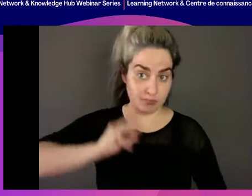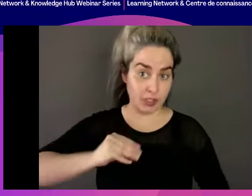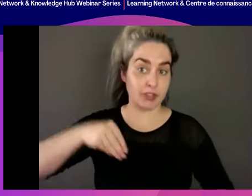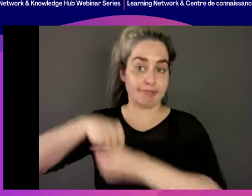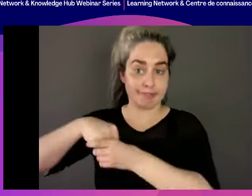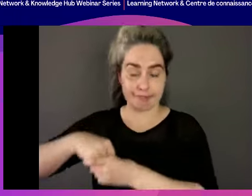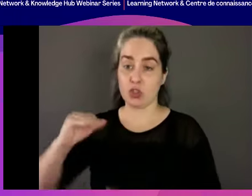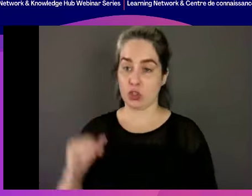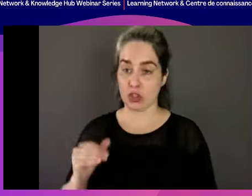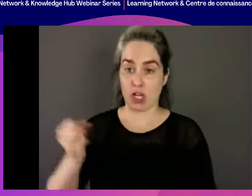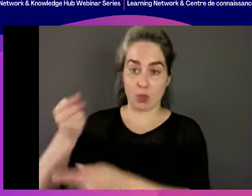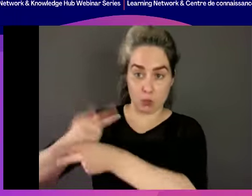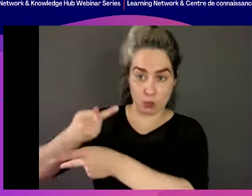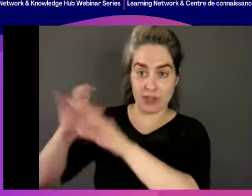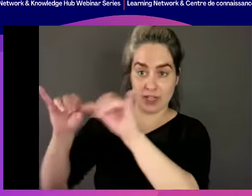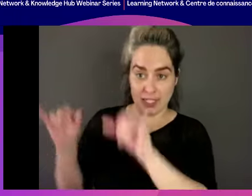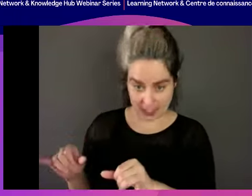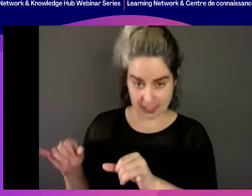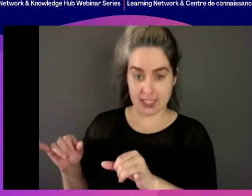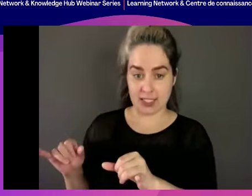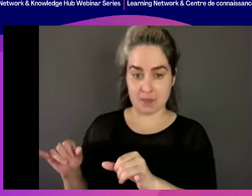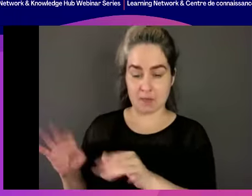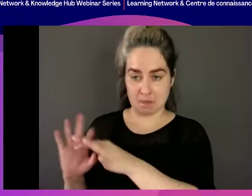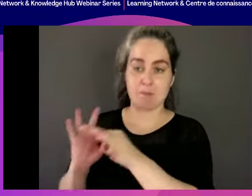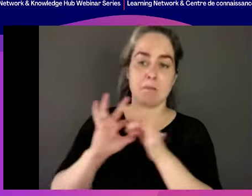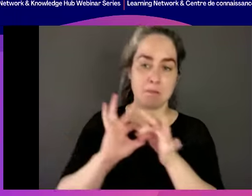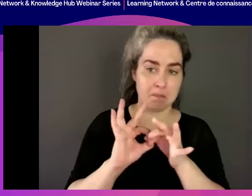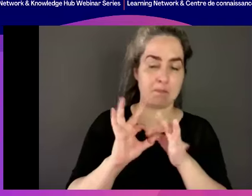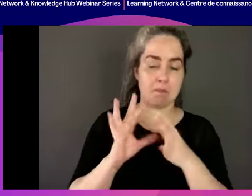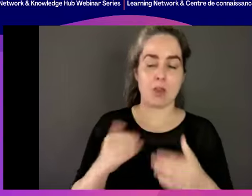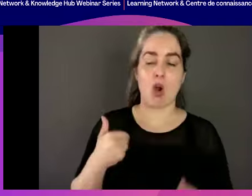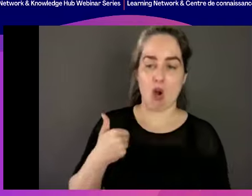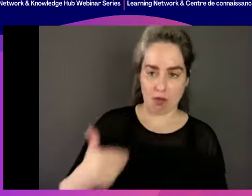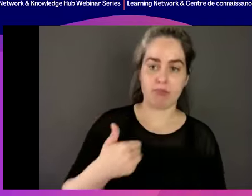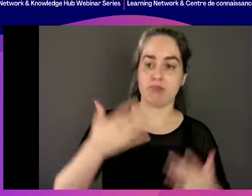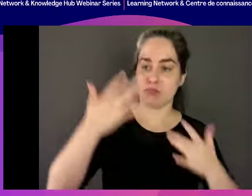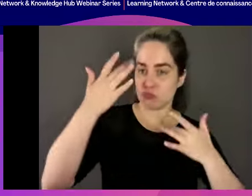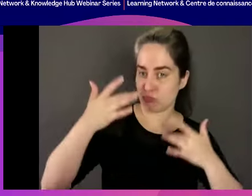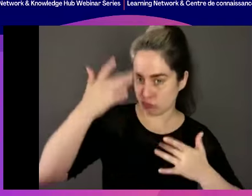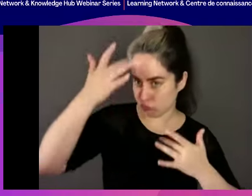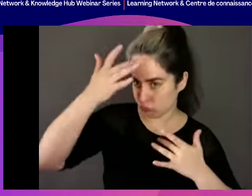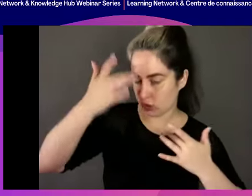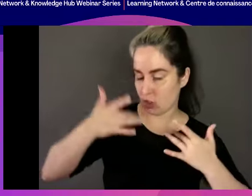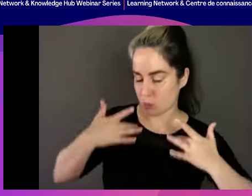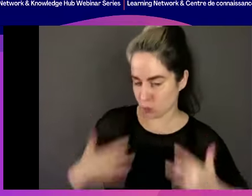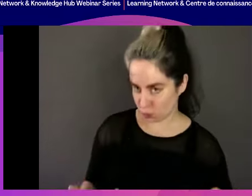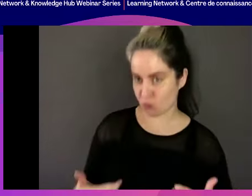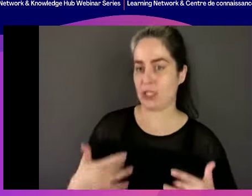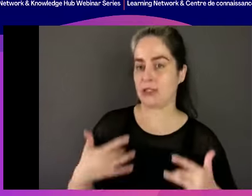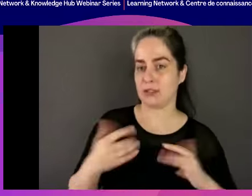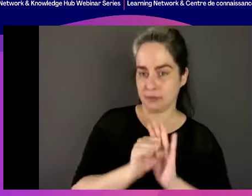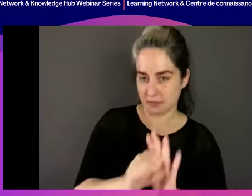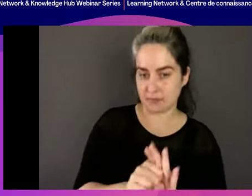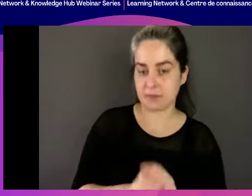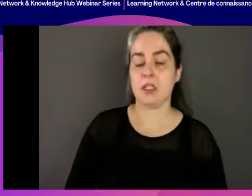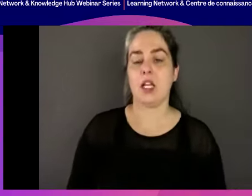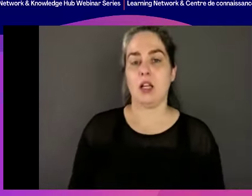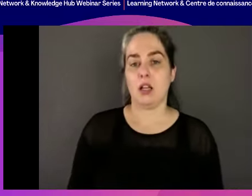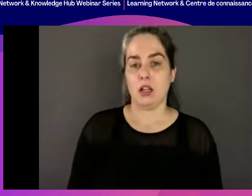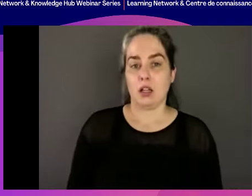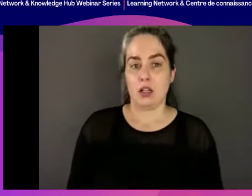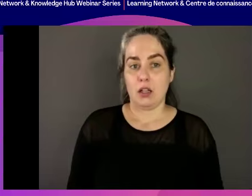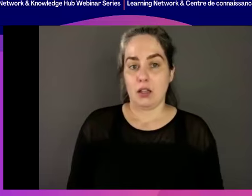system is also associated with depressive symptoms. And this relationship held even when we